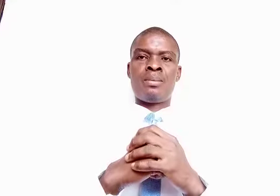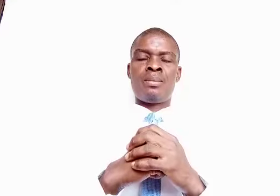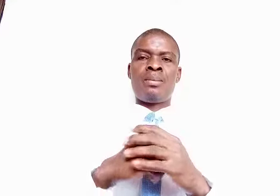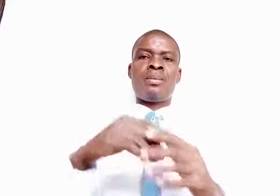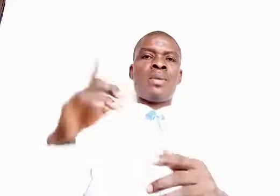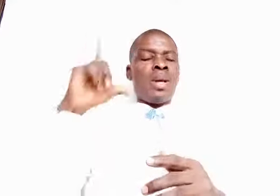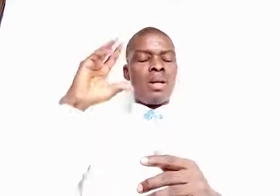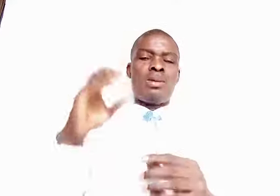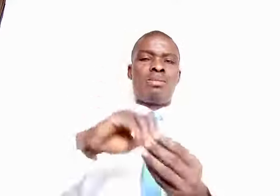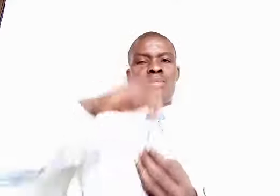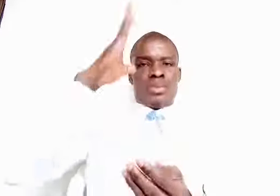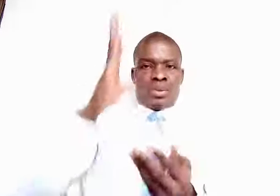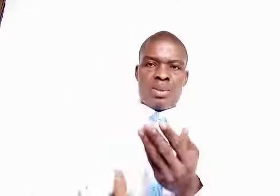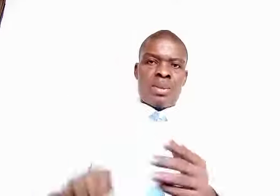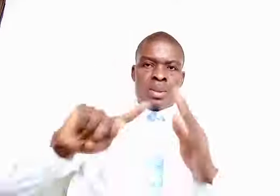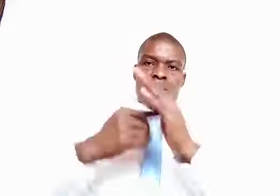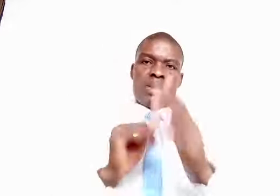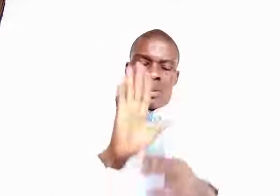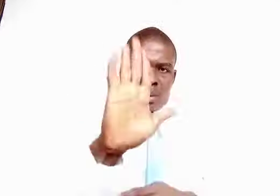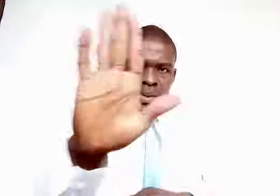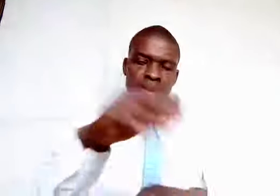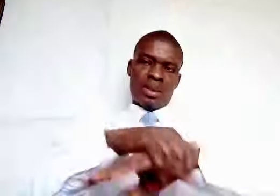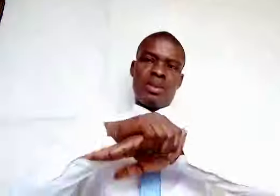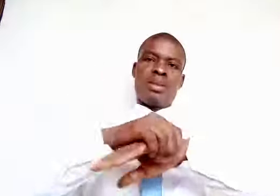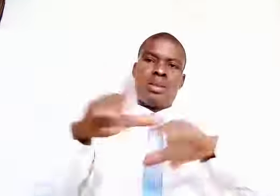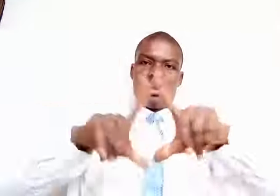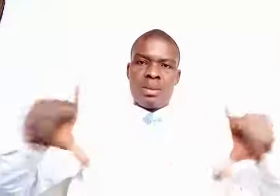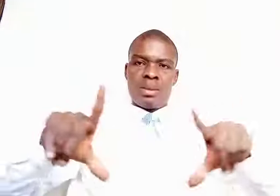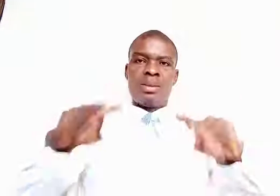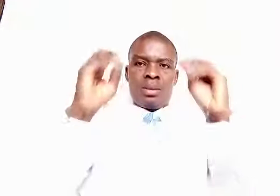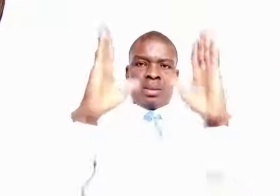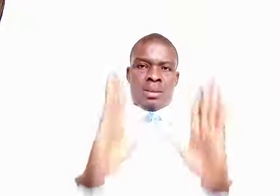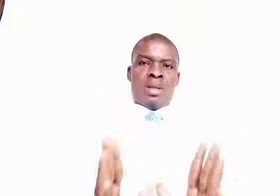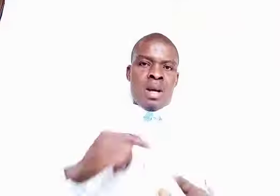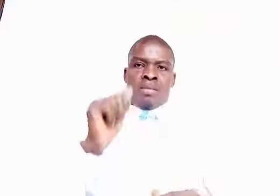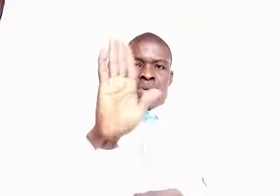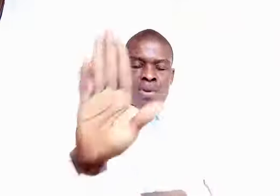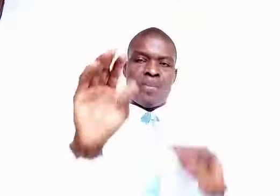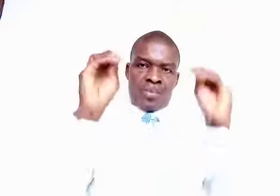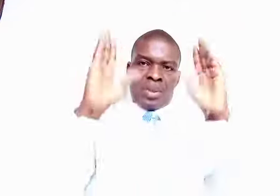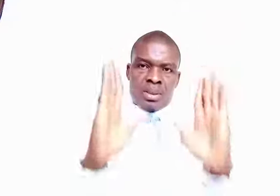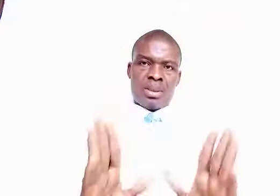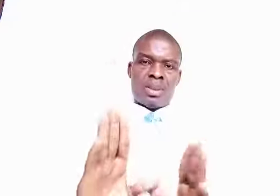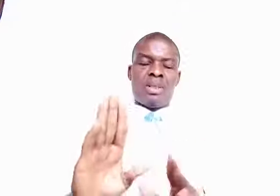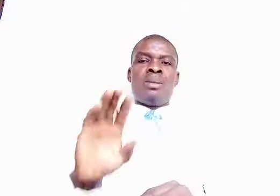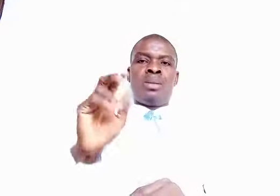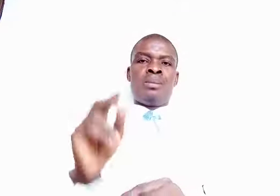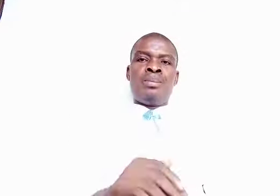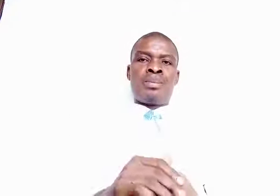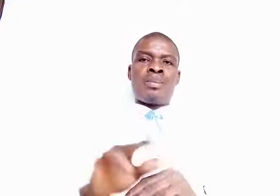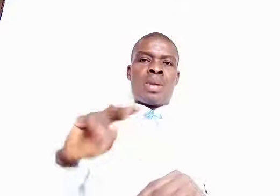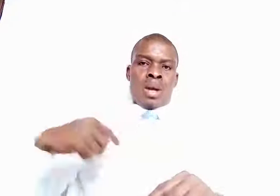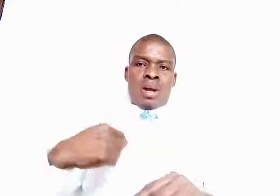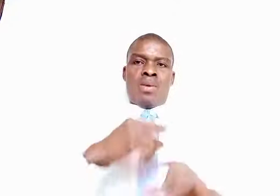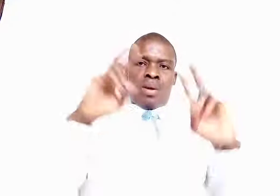Hello students, this is your English Studies class. I am your regular English teacher, Oluyede Yusuf. Our topic today is